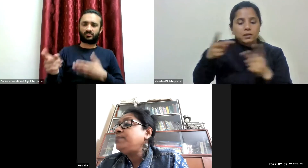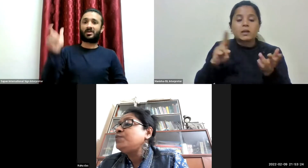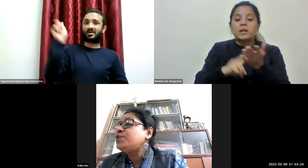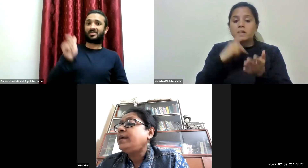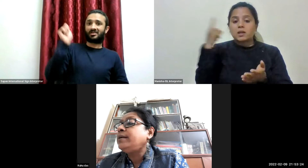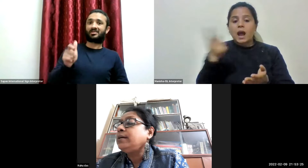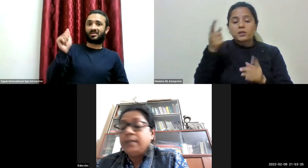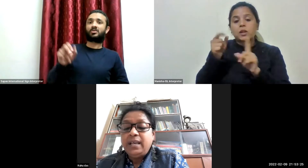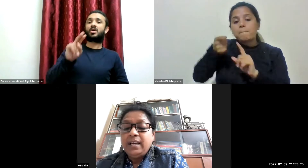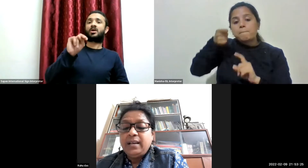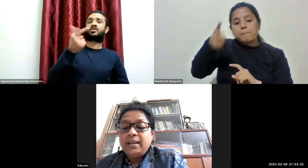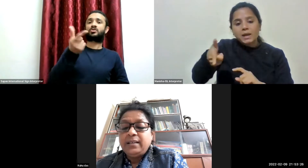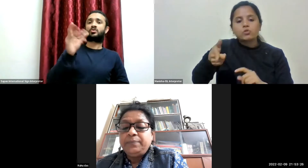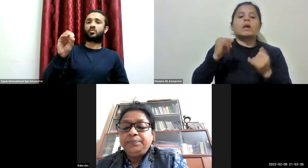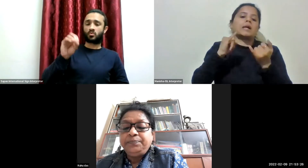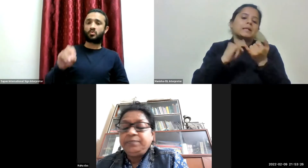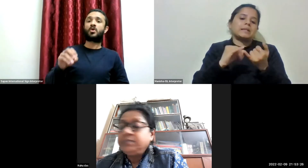pension schemes, and